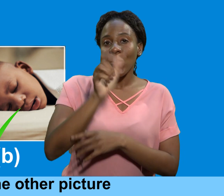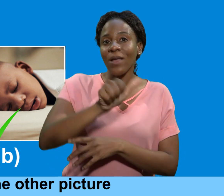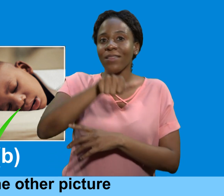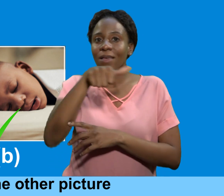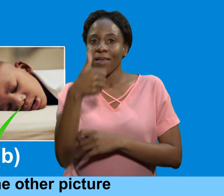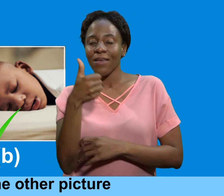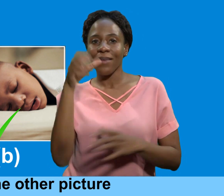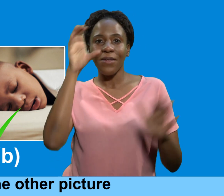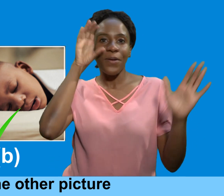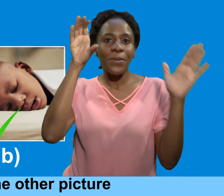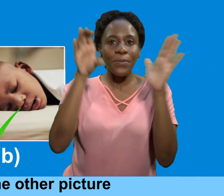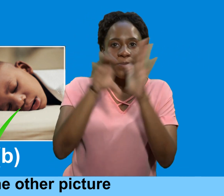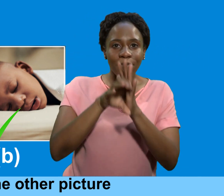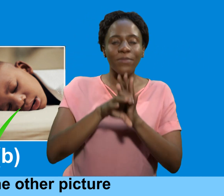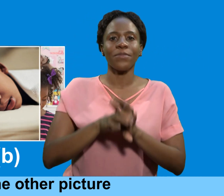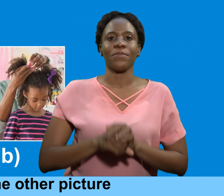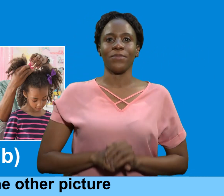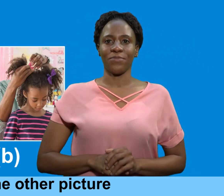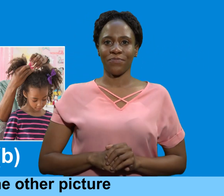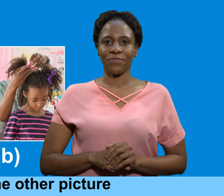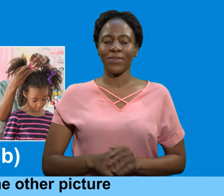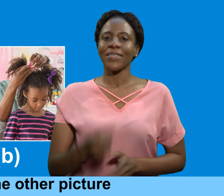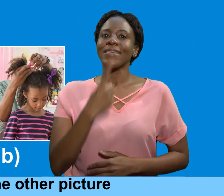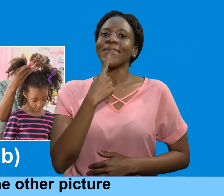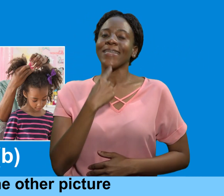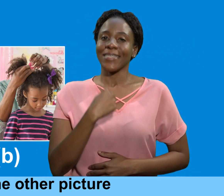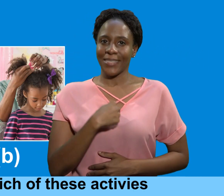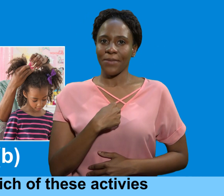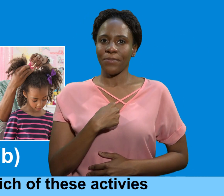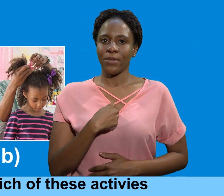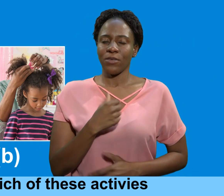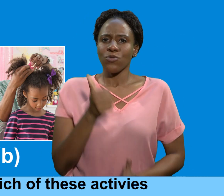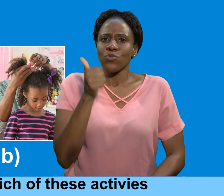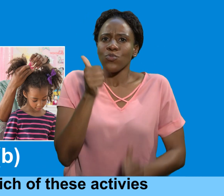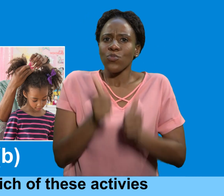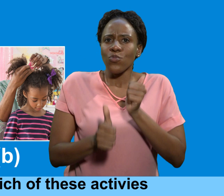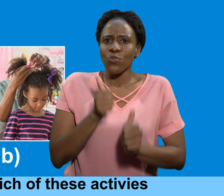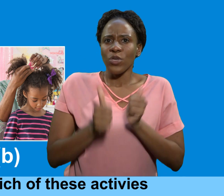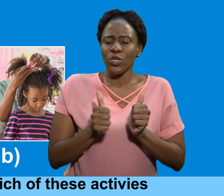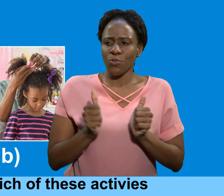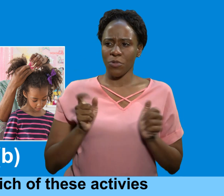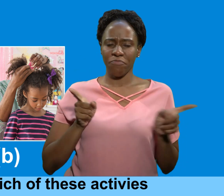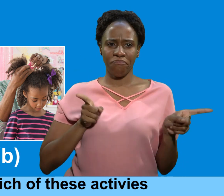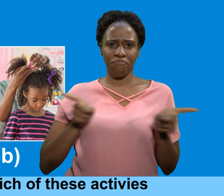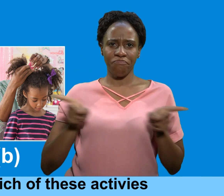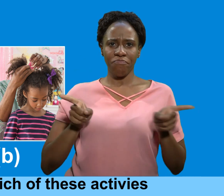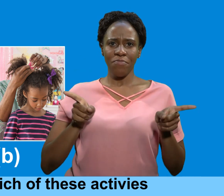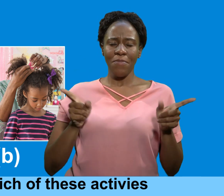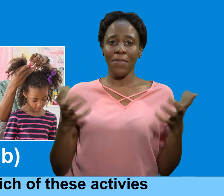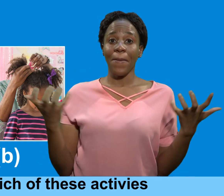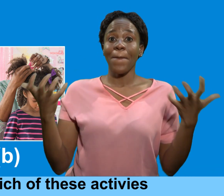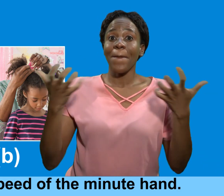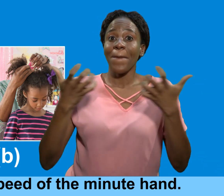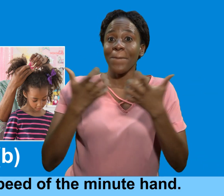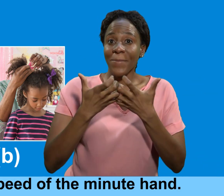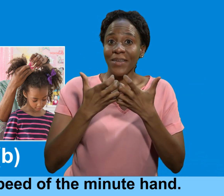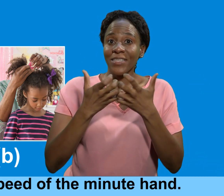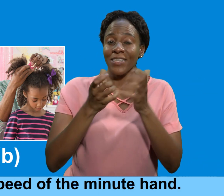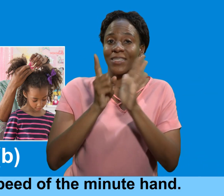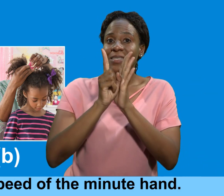Now, look at the other picture and tell me which of these activities matches